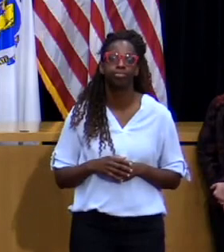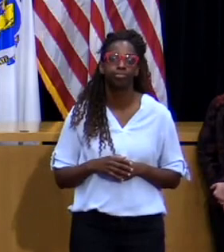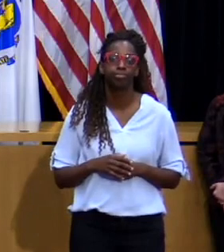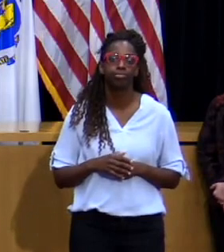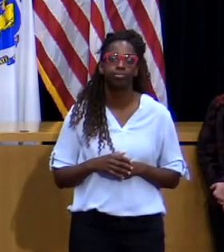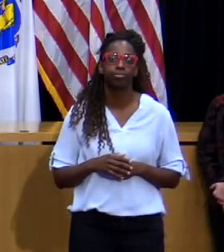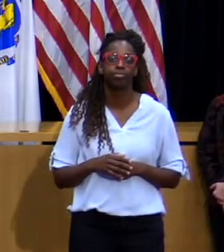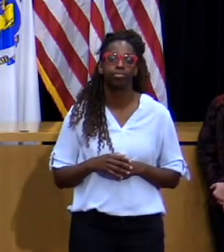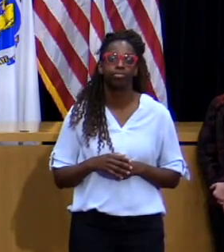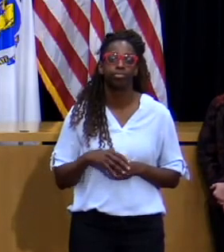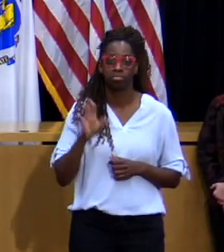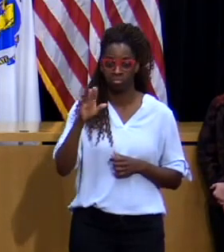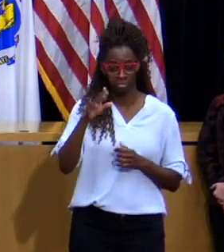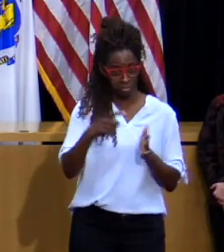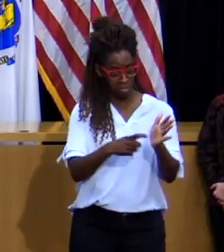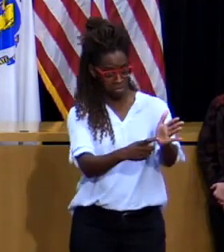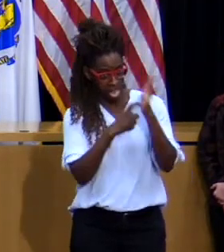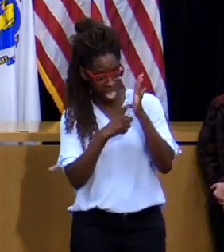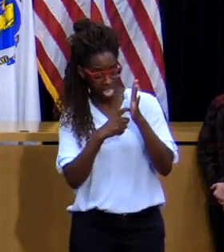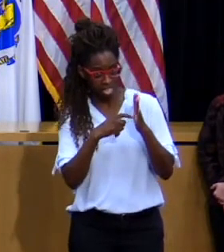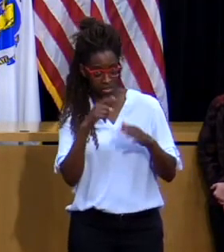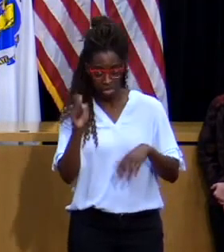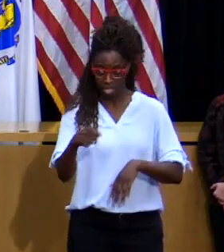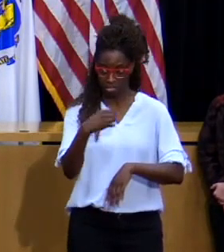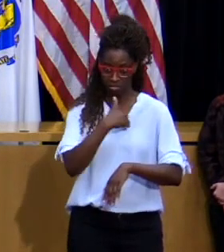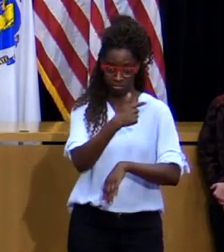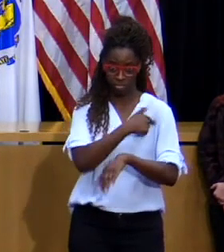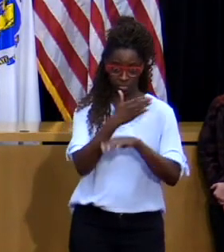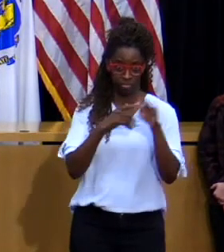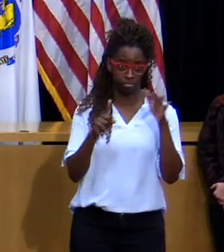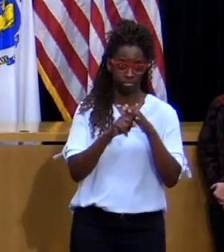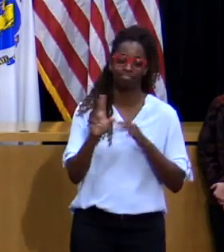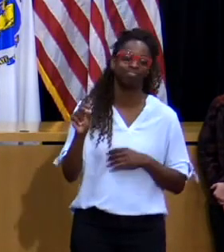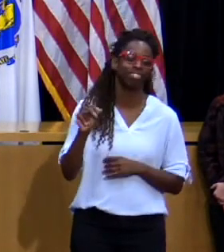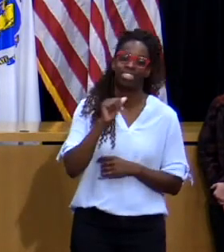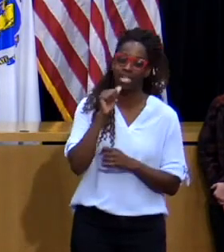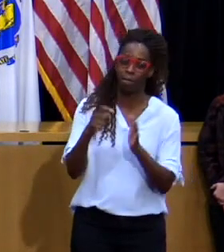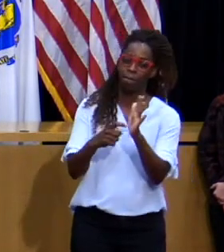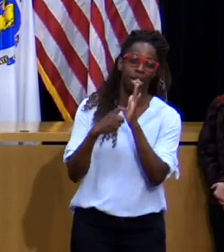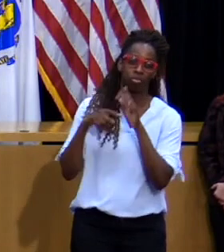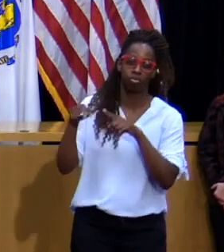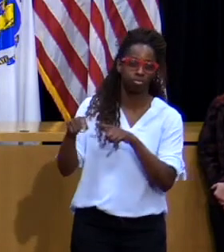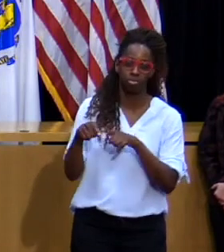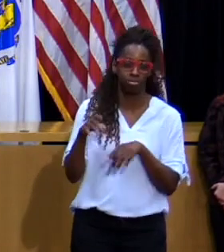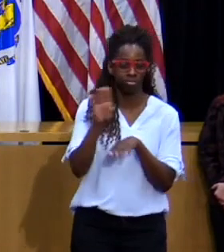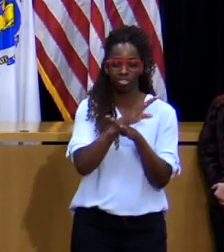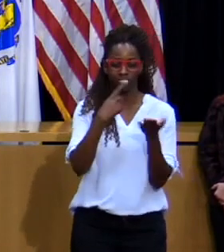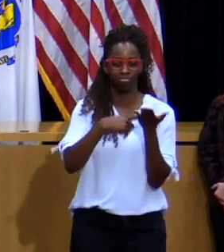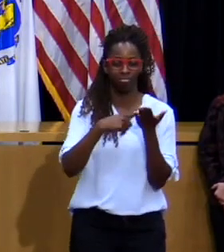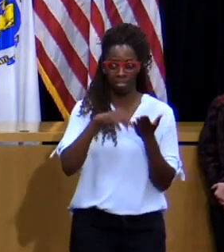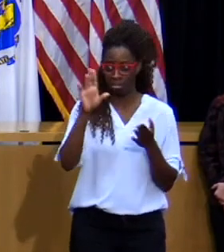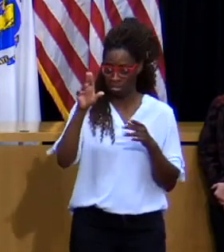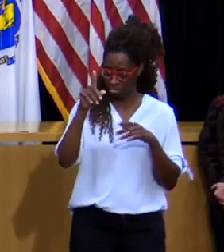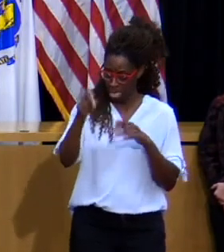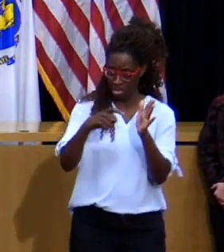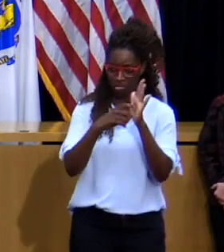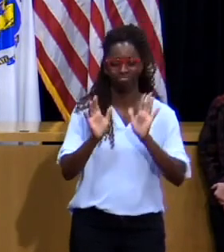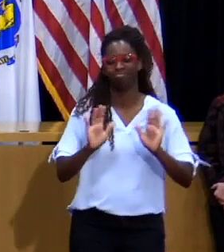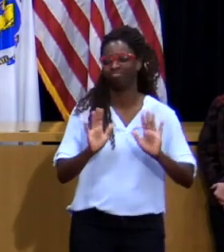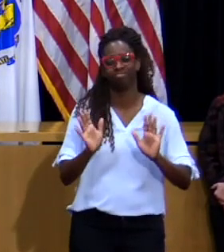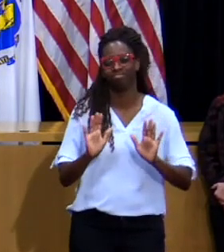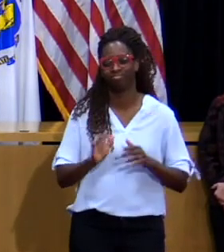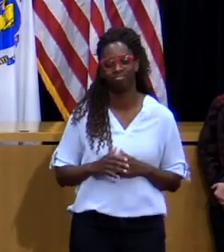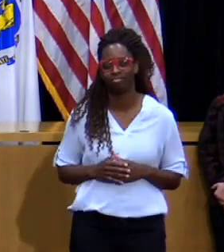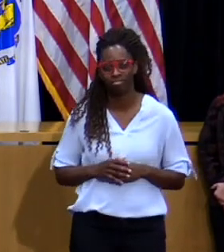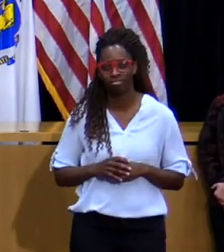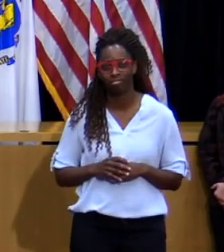and I sincerely doubt you're going to find anybody in the employer community talking about one either. But I do think people are going to want to make sure that if they can provide